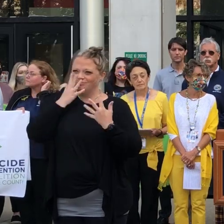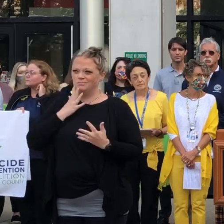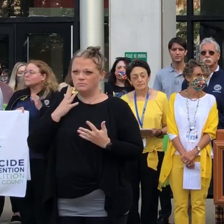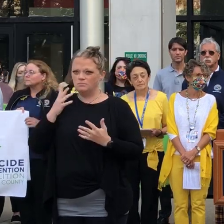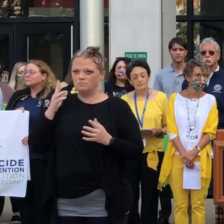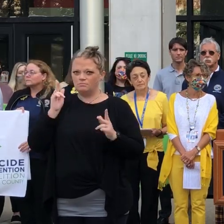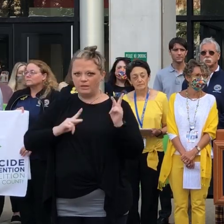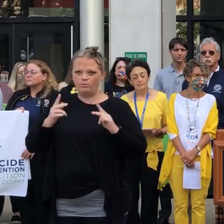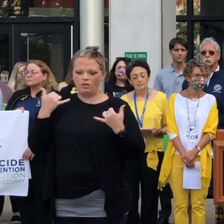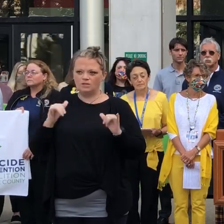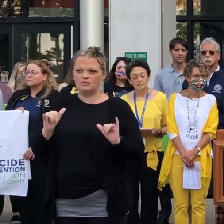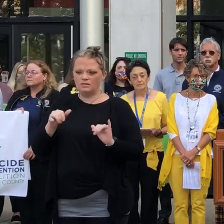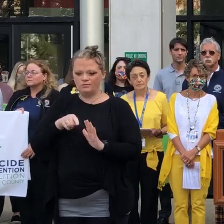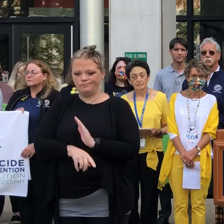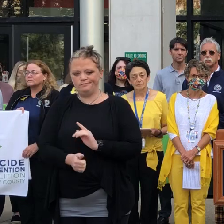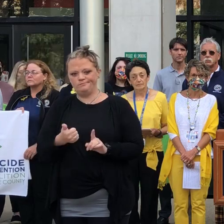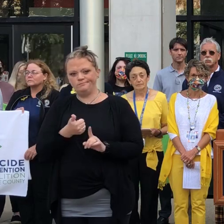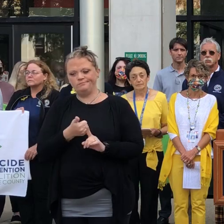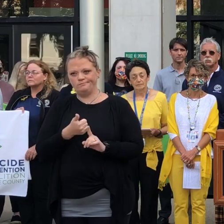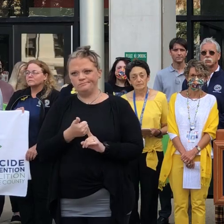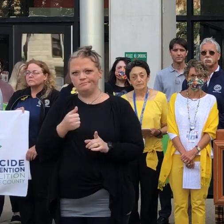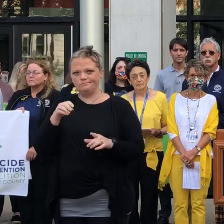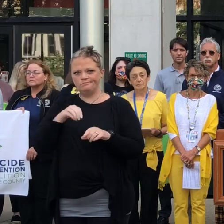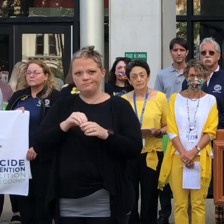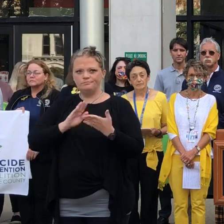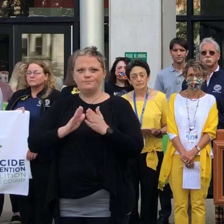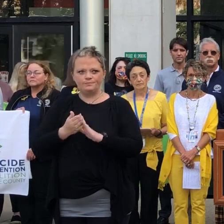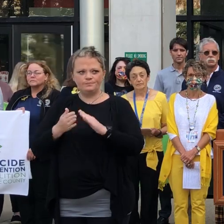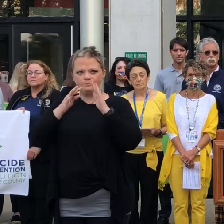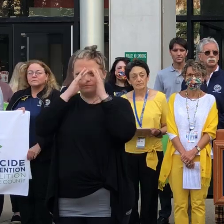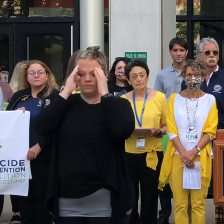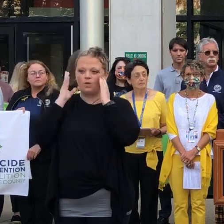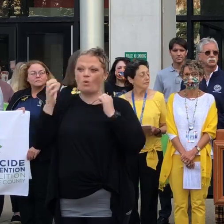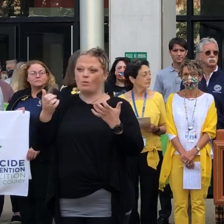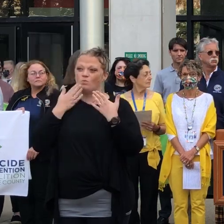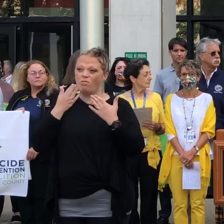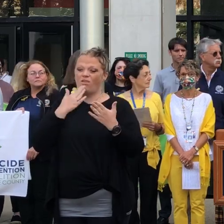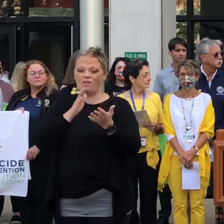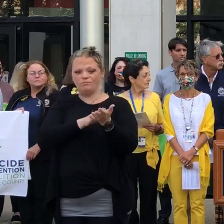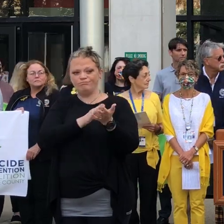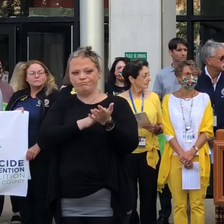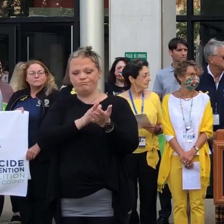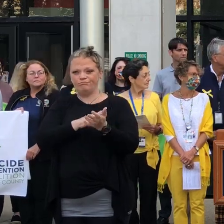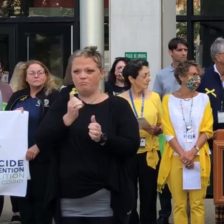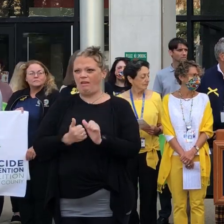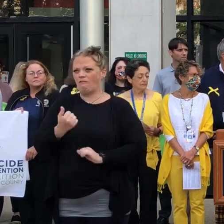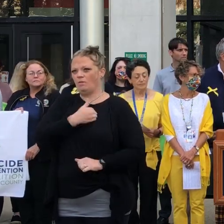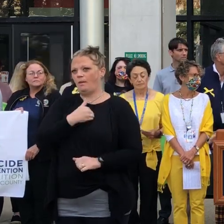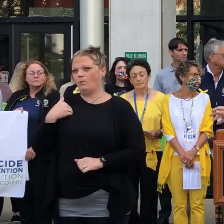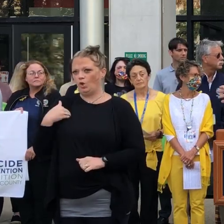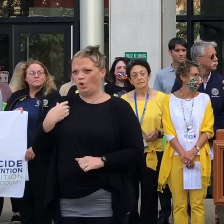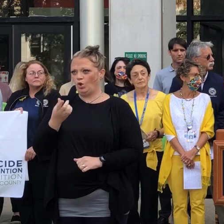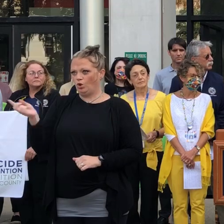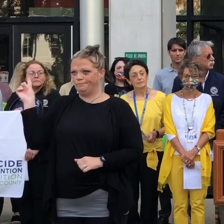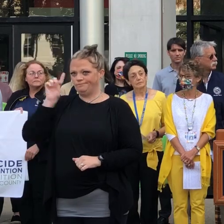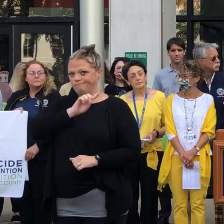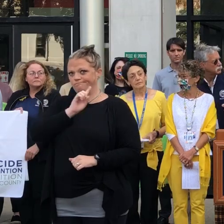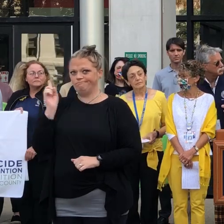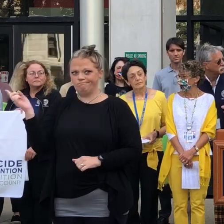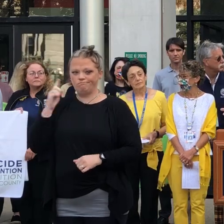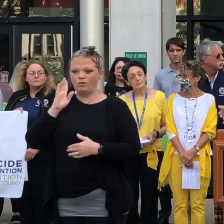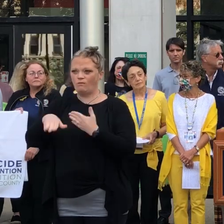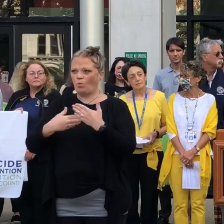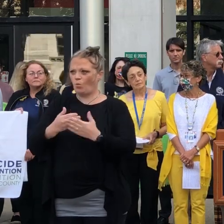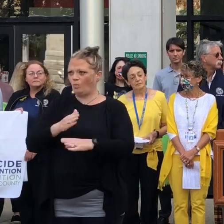individuals who are taking their lives in our community. So I do want to thank and commend every one of the members of the